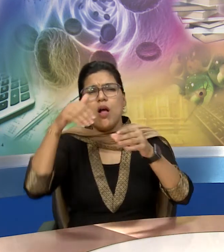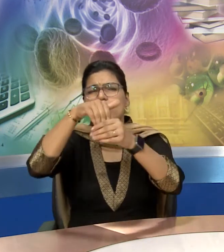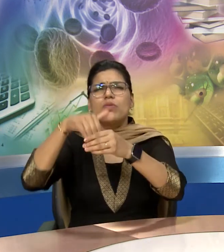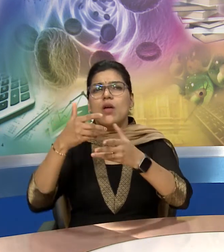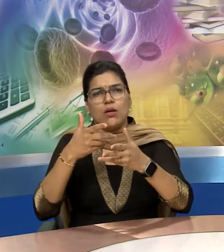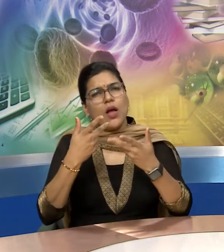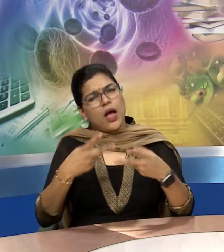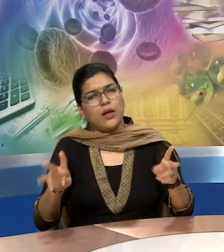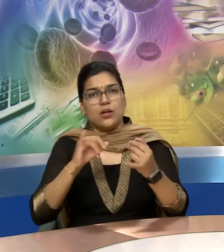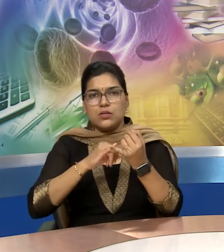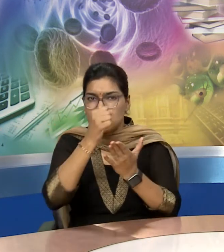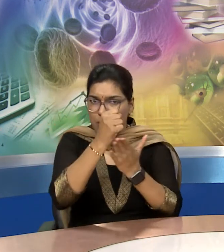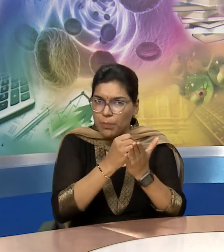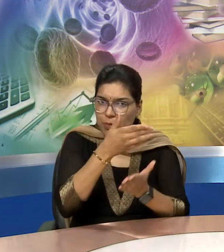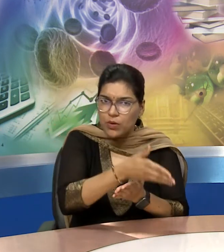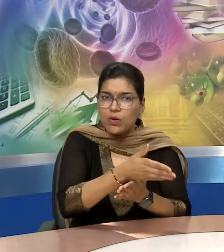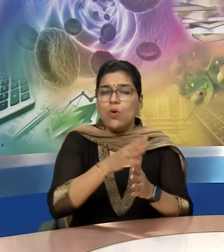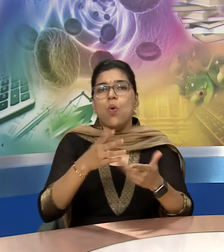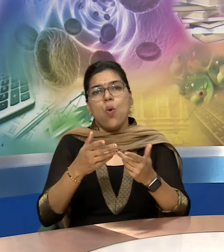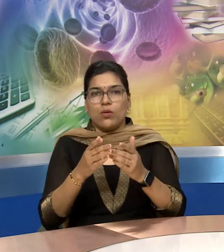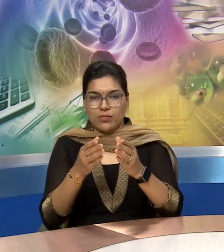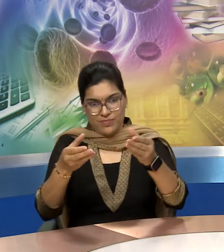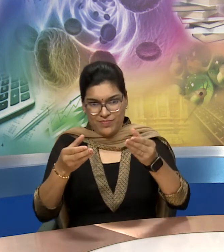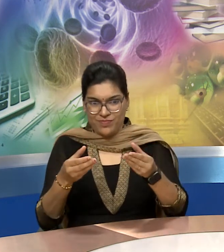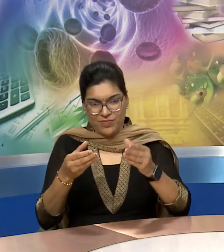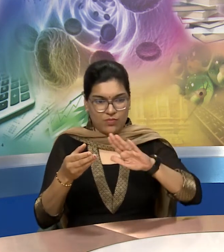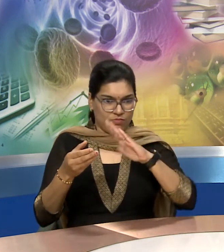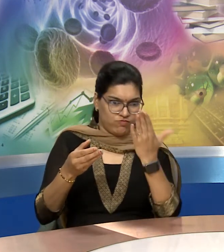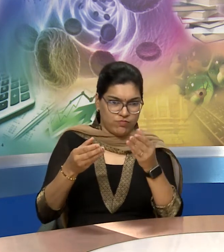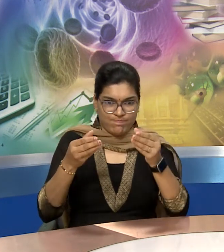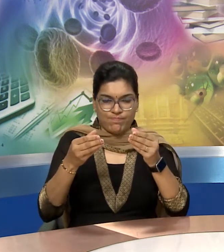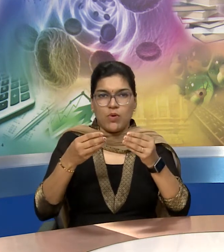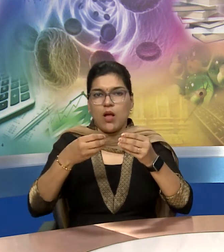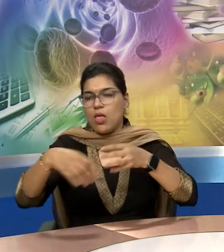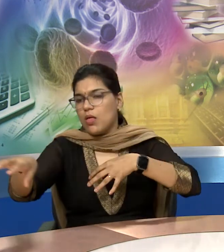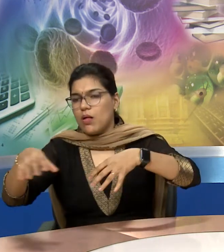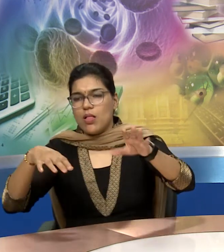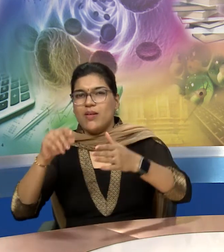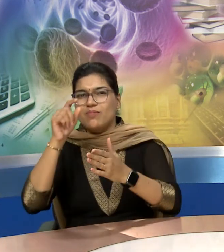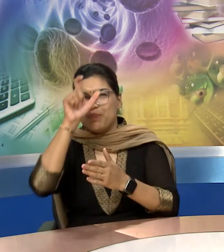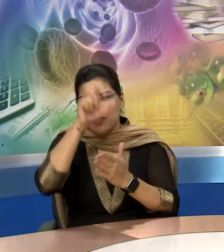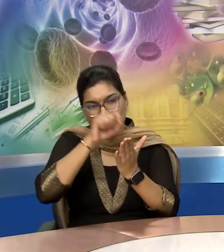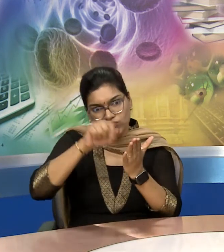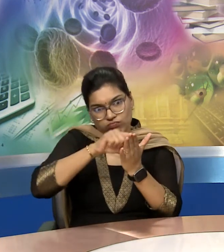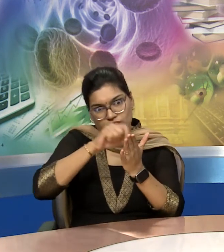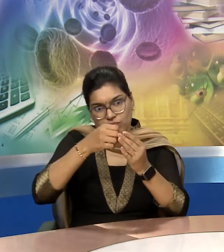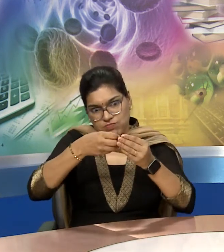And generally, they have the bindings in